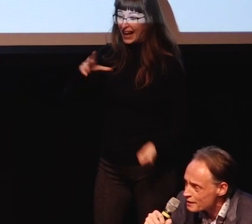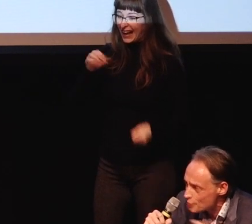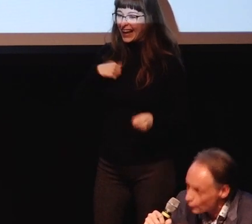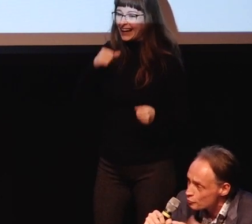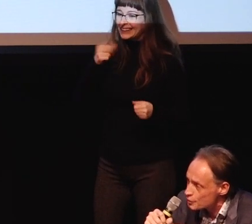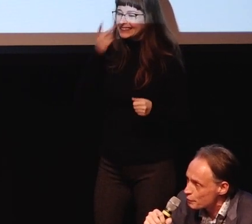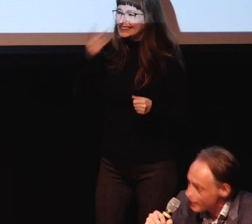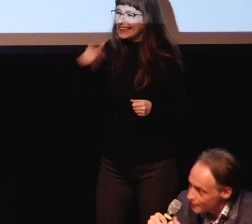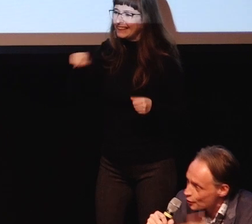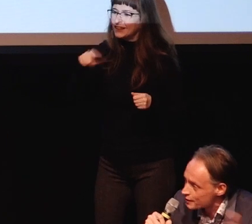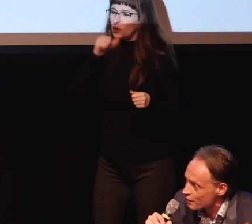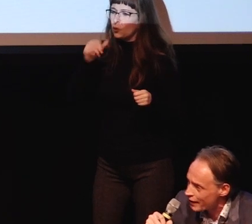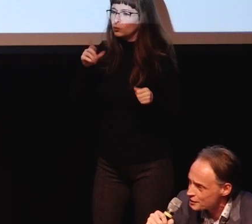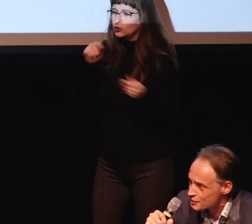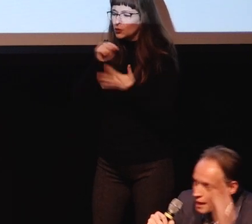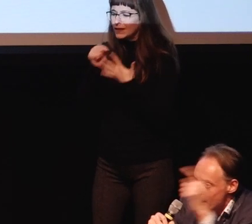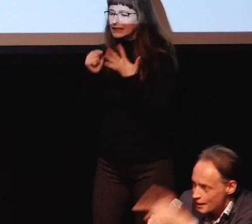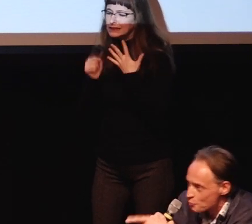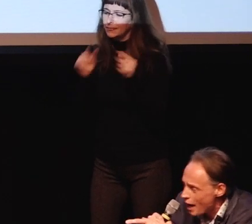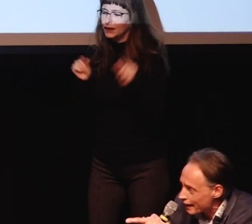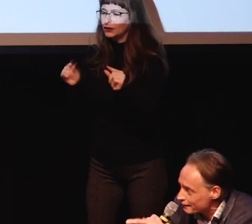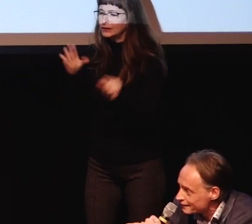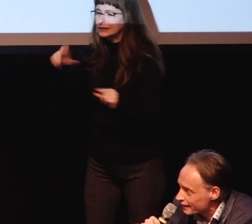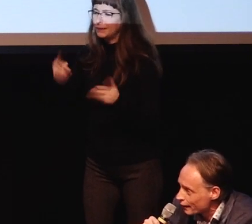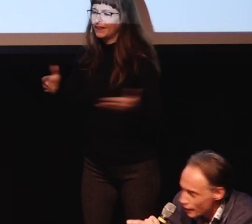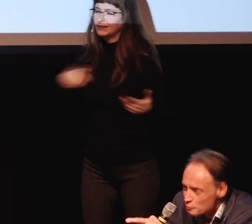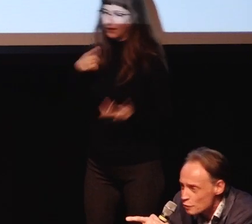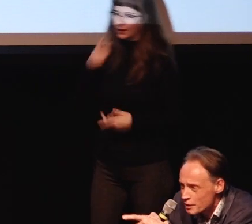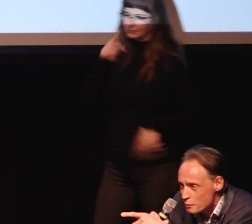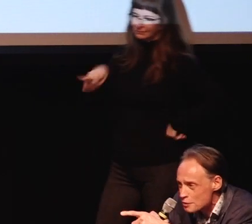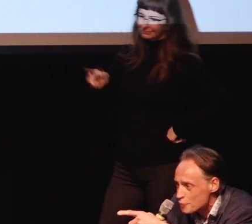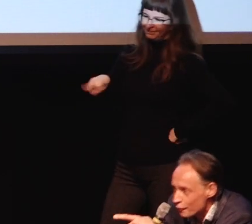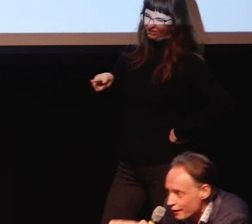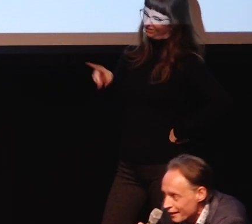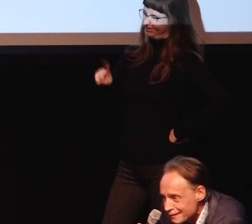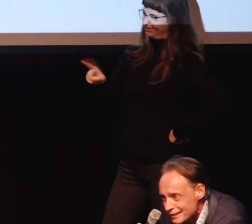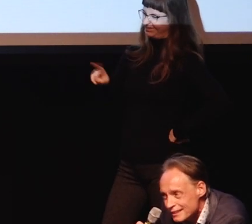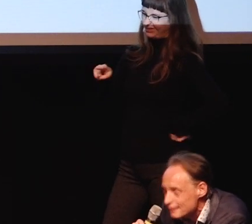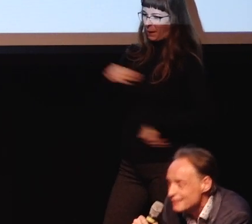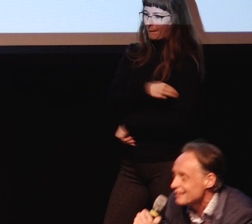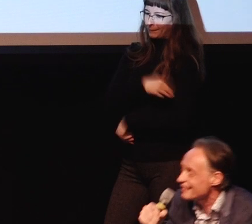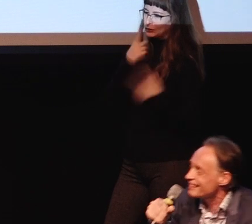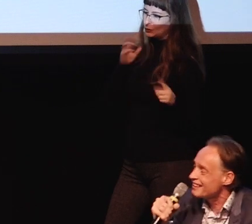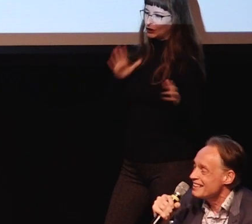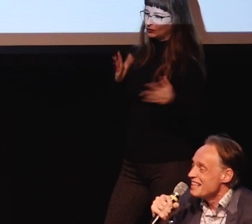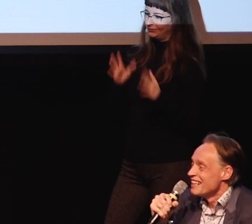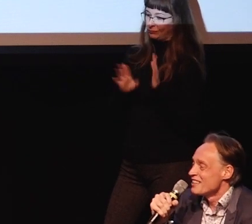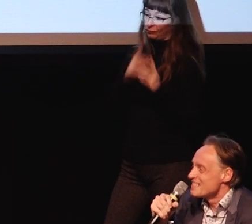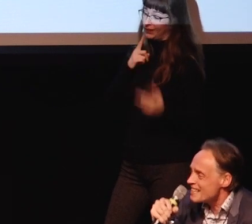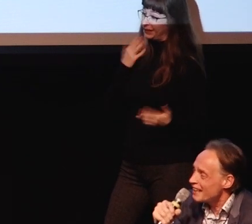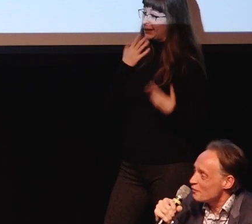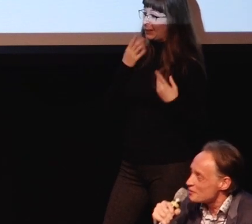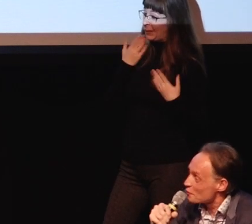little things, although CP has all these variations, I spot it. And I go, oh, too much muscle tone on that one.